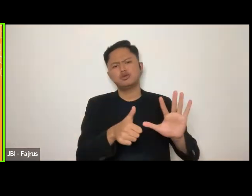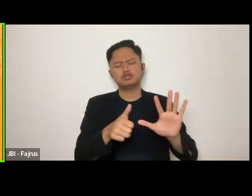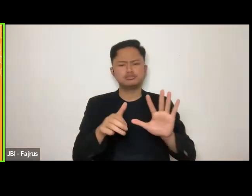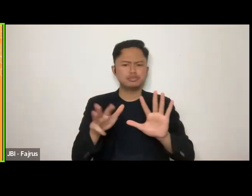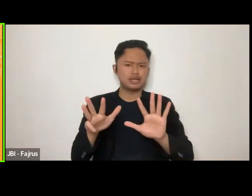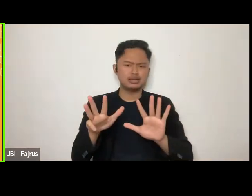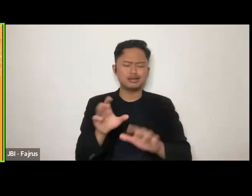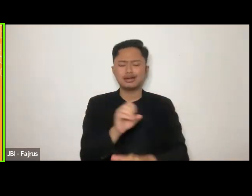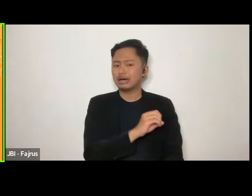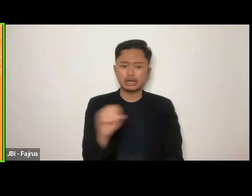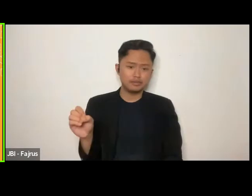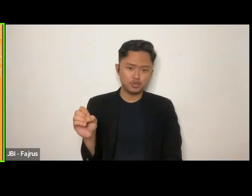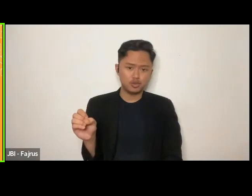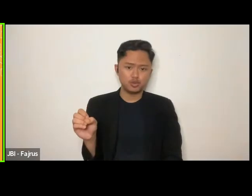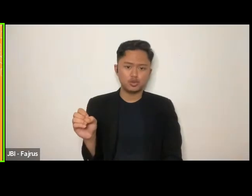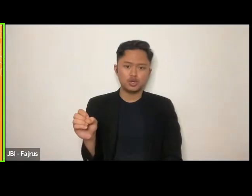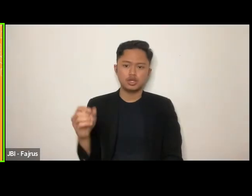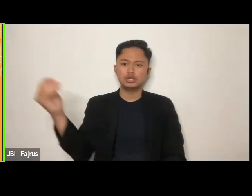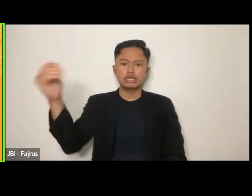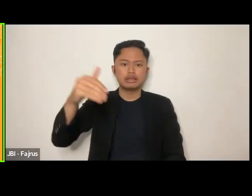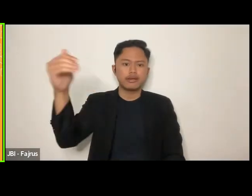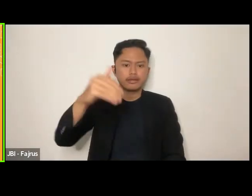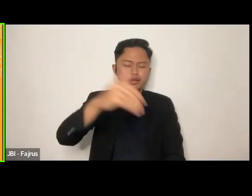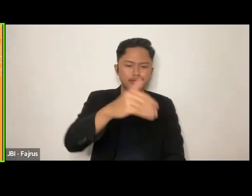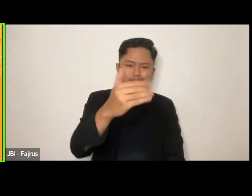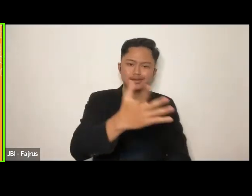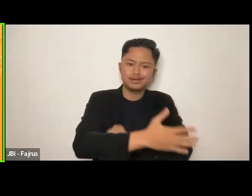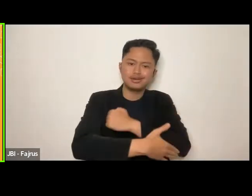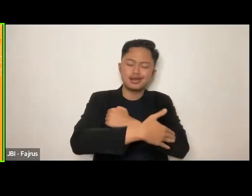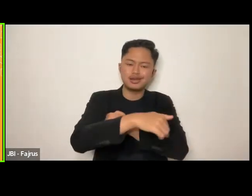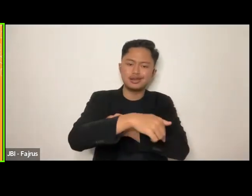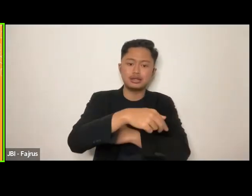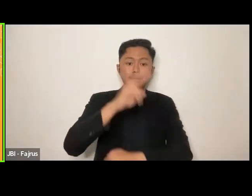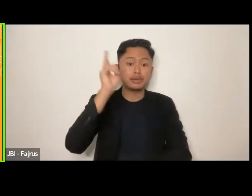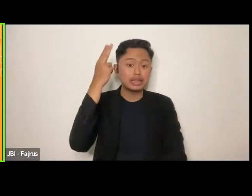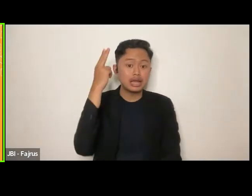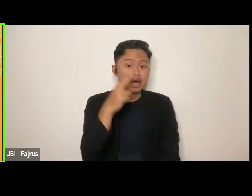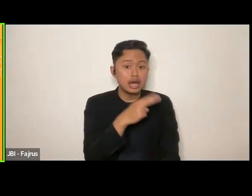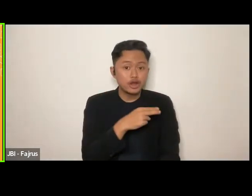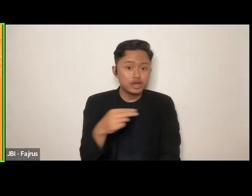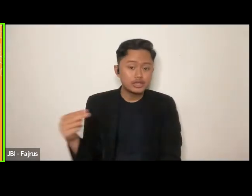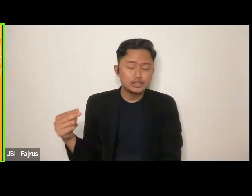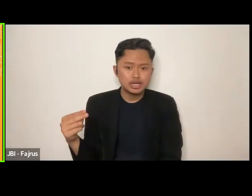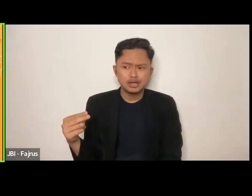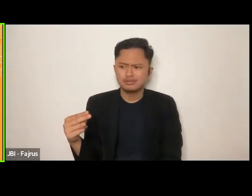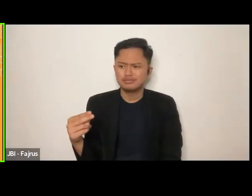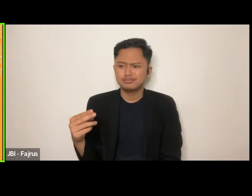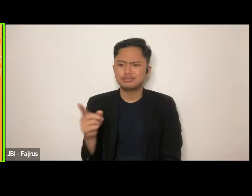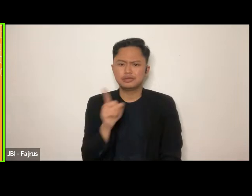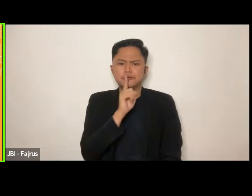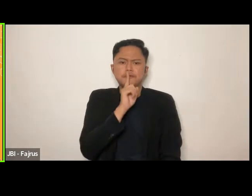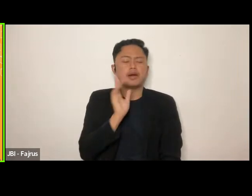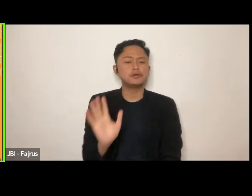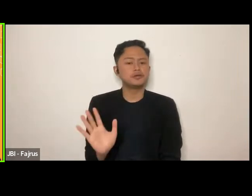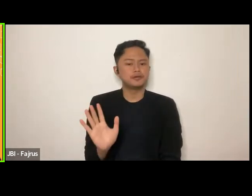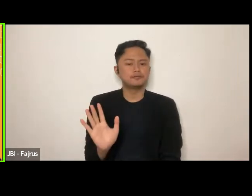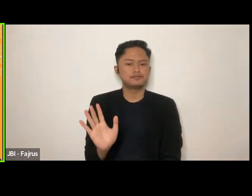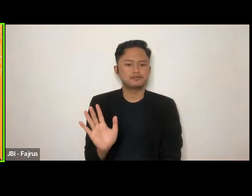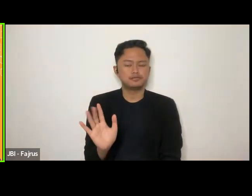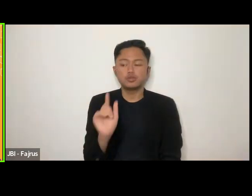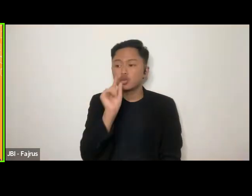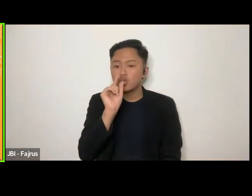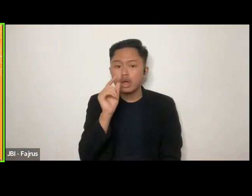69,000 that the state, the Indonesian government do not do anything without for